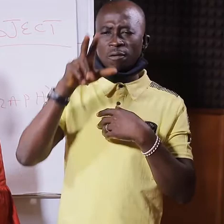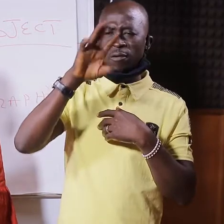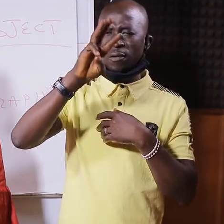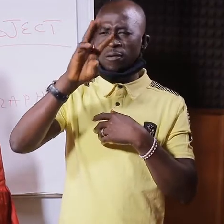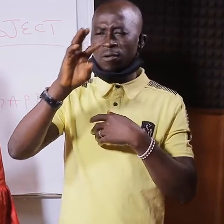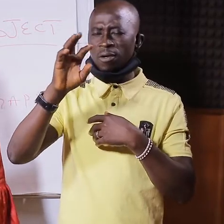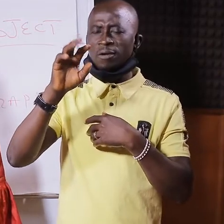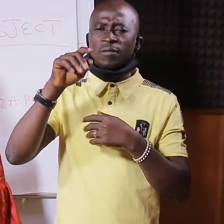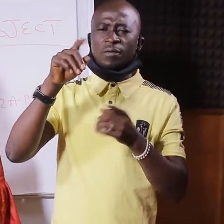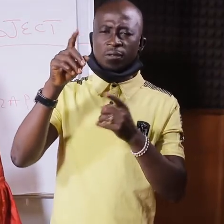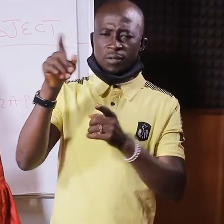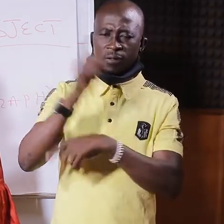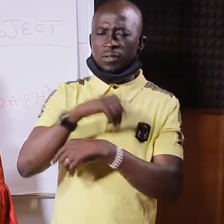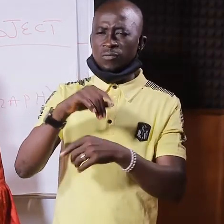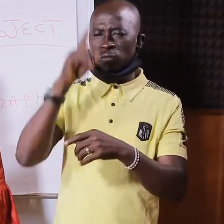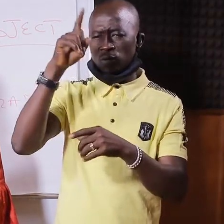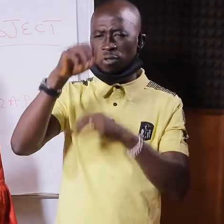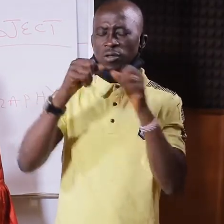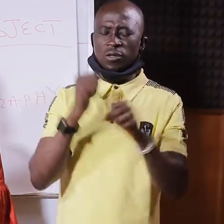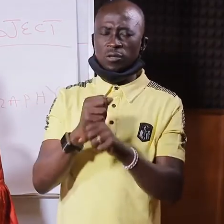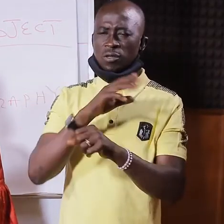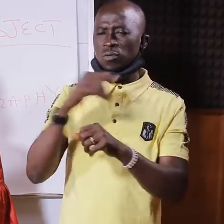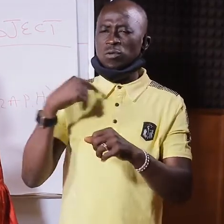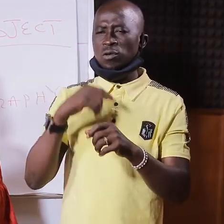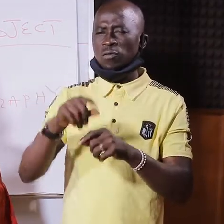365 days for 1 year, and then we have a